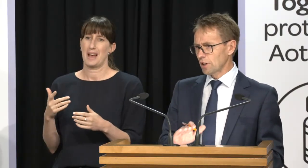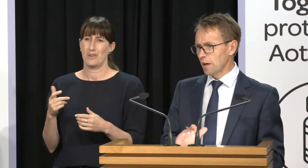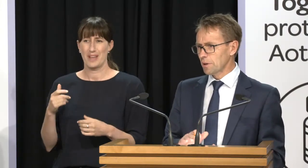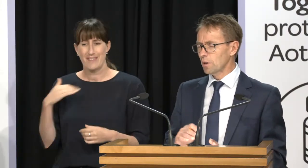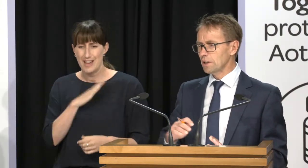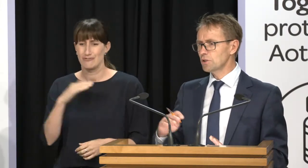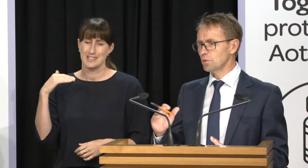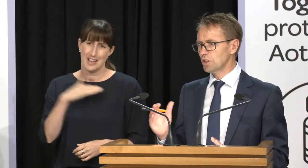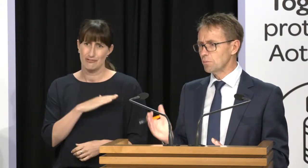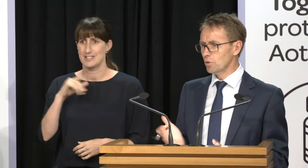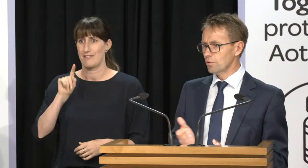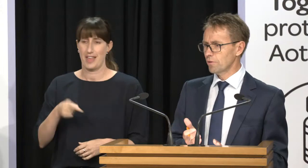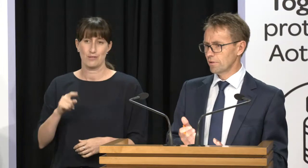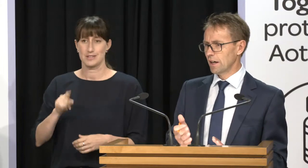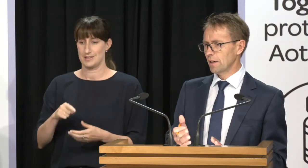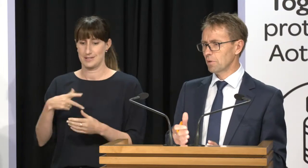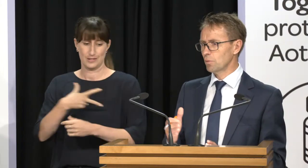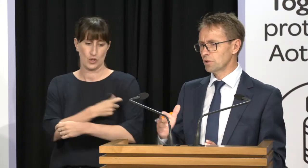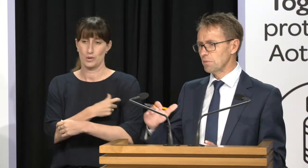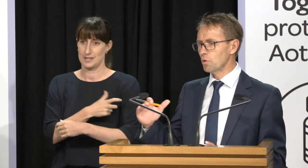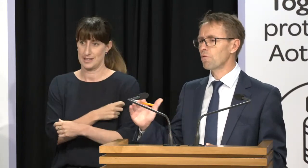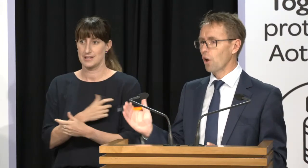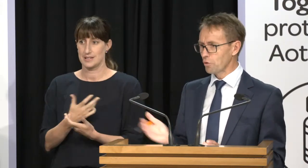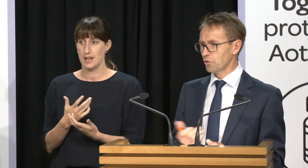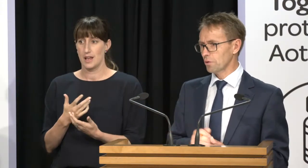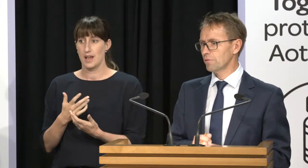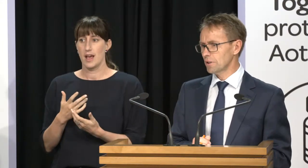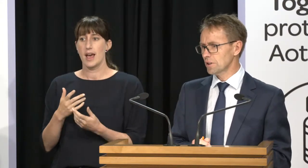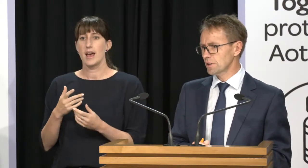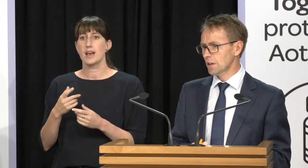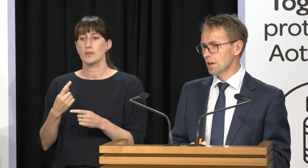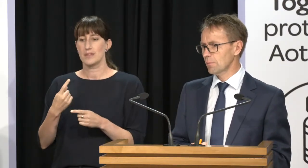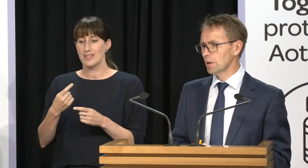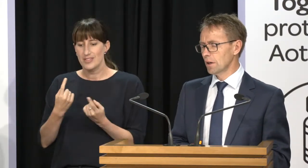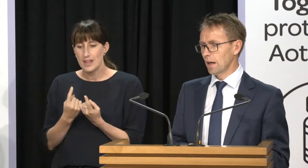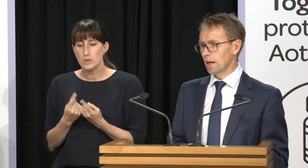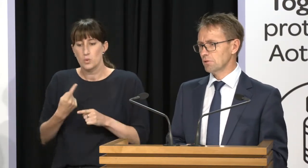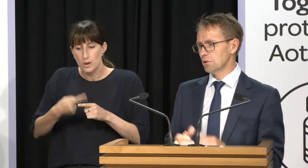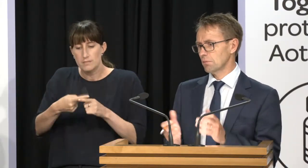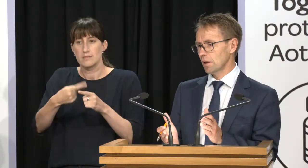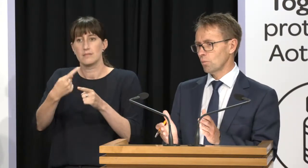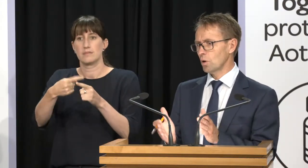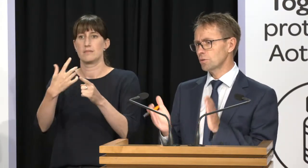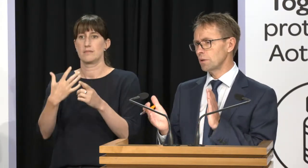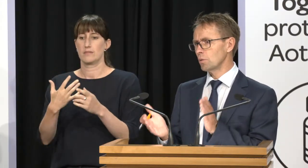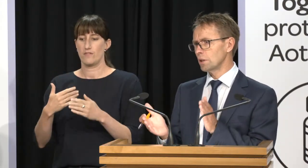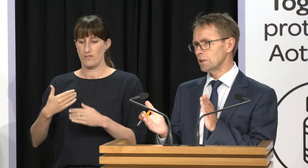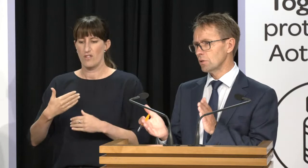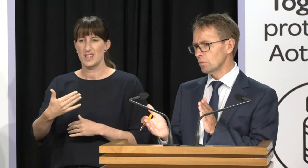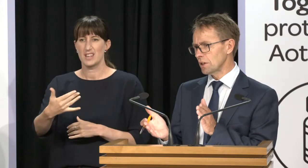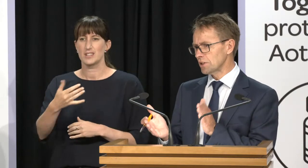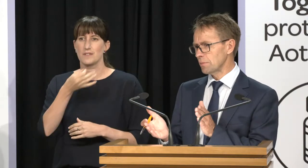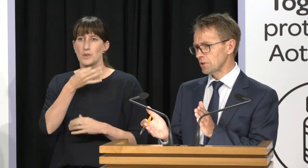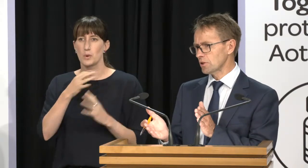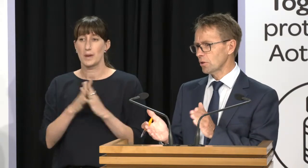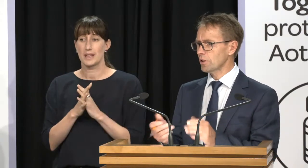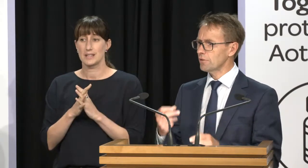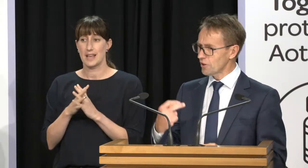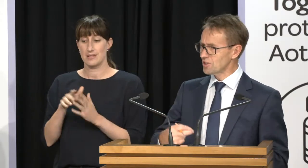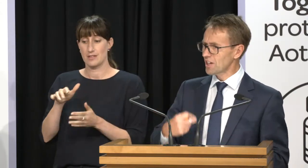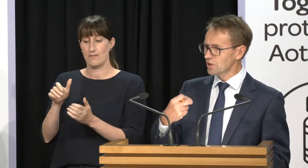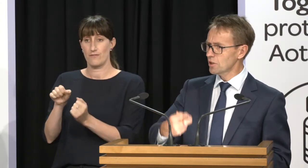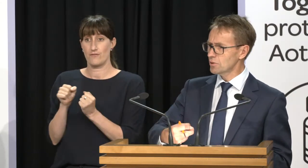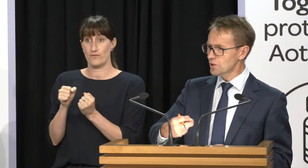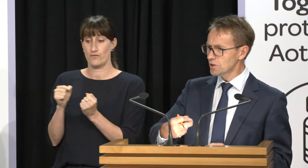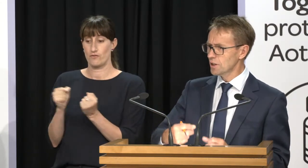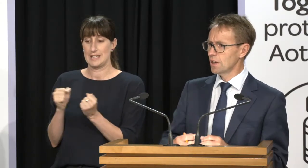up over coming weeks, we'll see more flow through the freezers. And whilst we will need to always keep a stock there